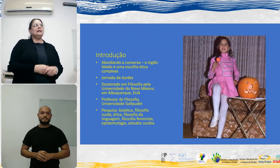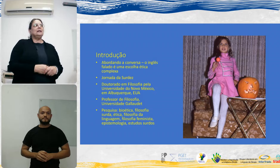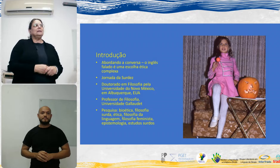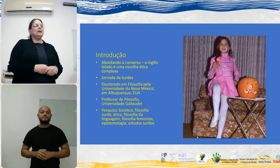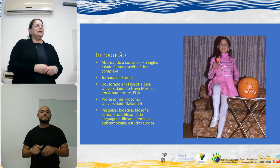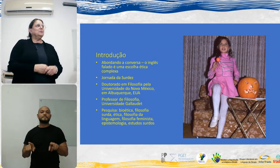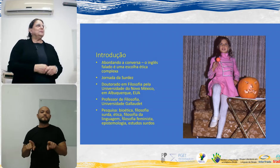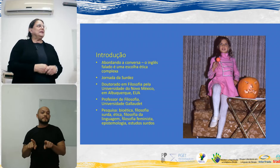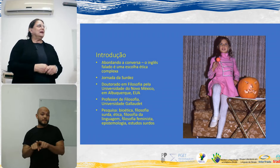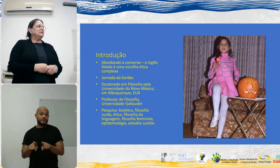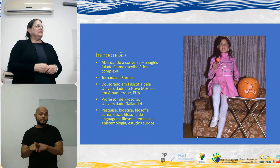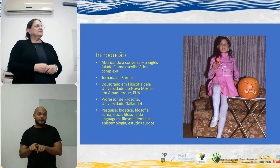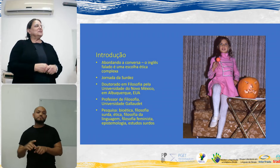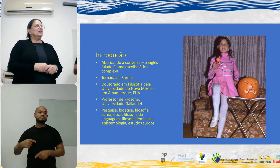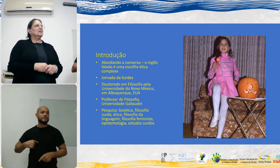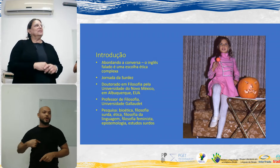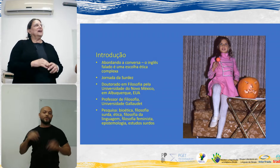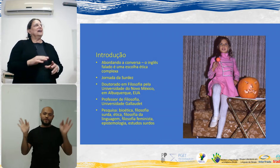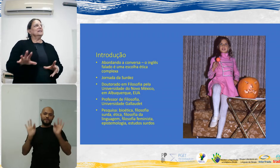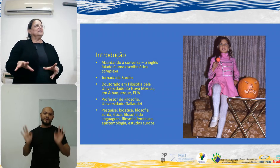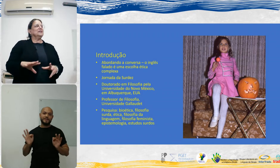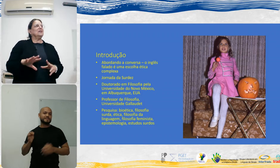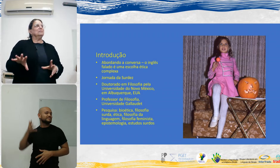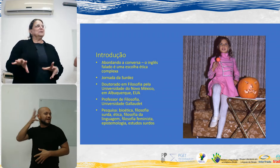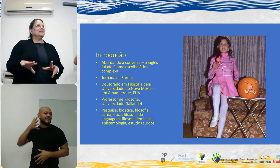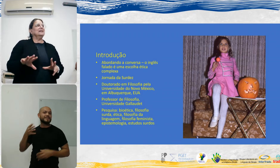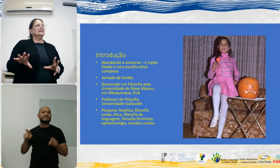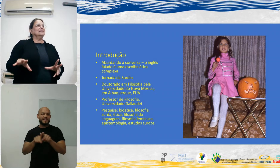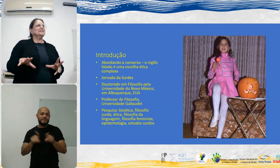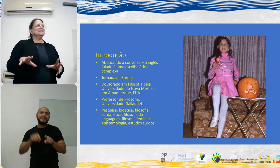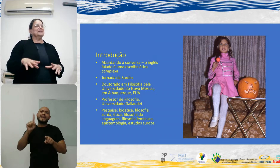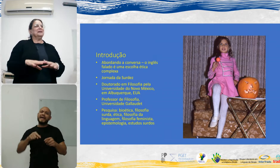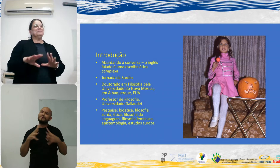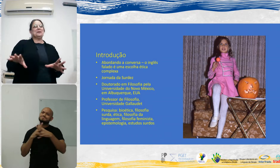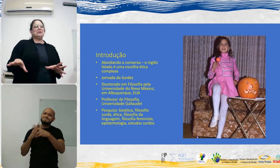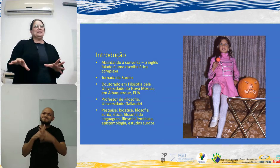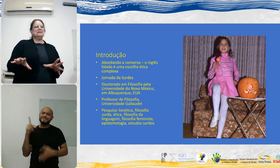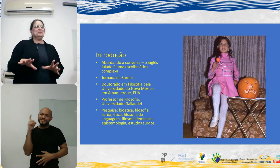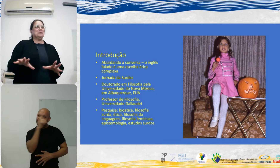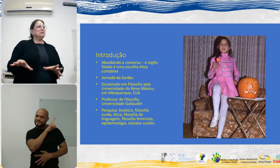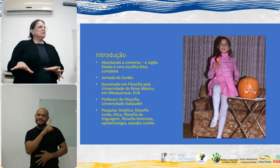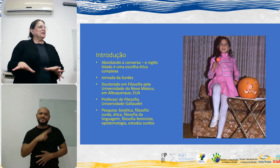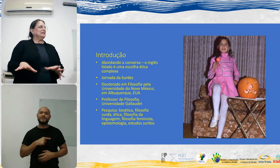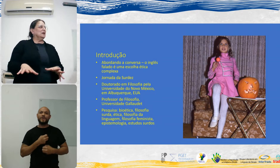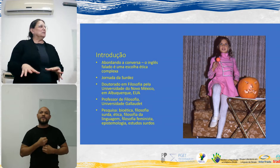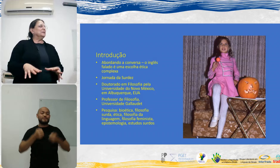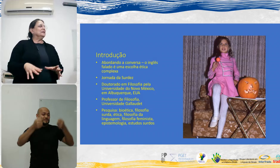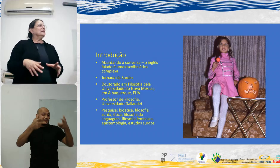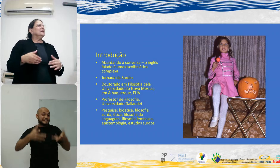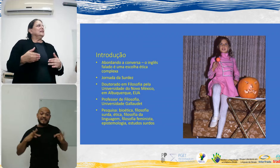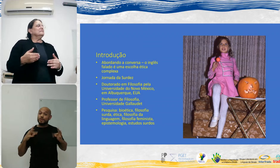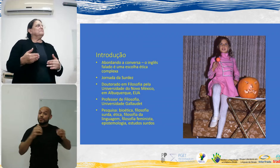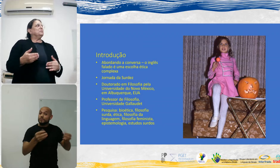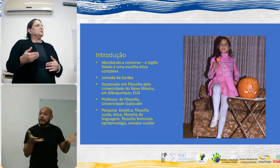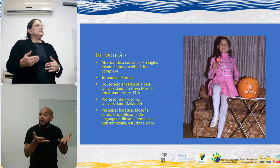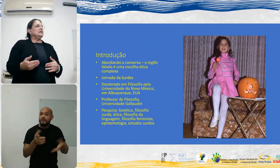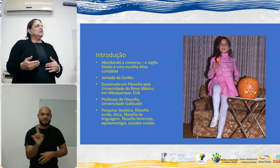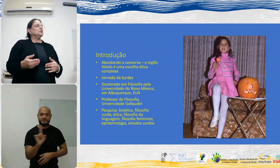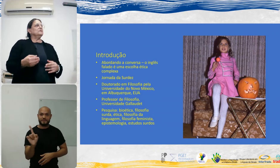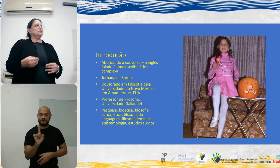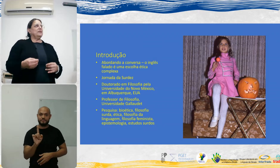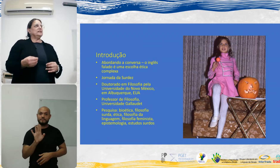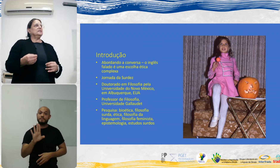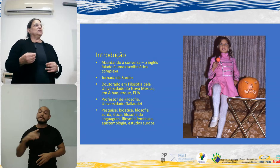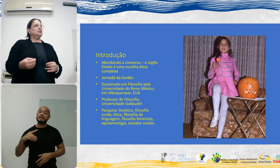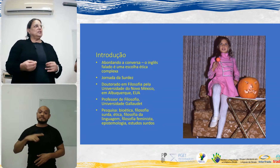And I'd be happy to give a talk on that. It's very complicated. It's not, I'm not going to go through that now, but the